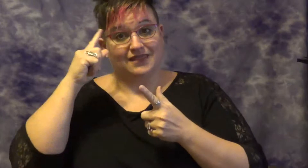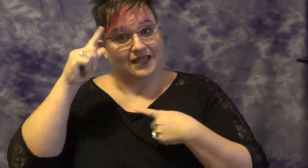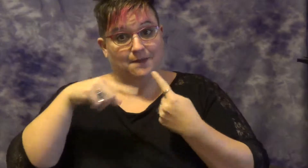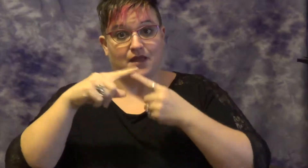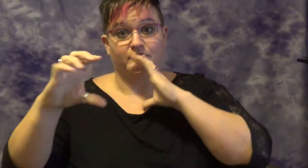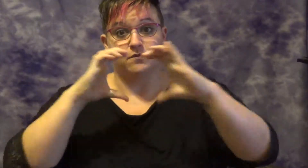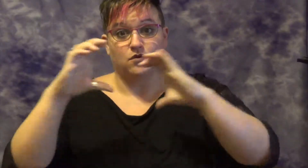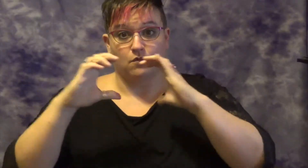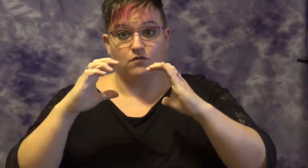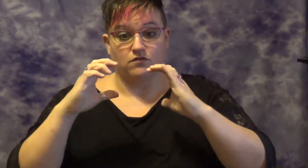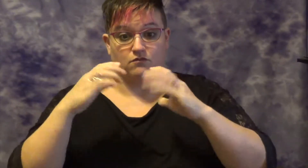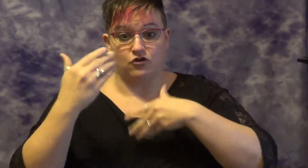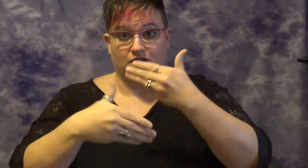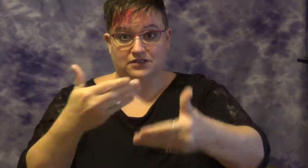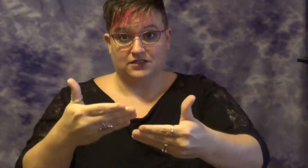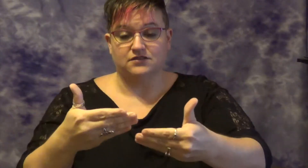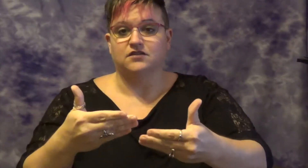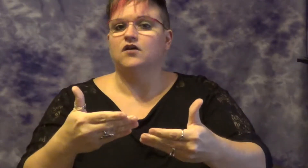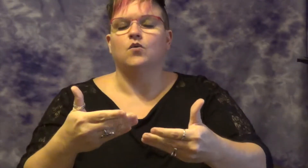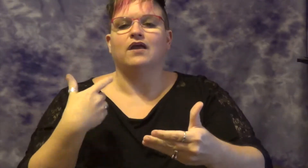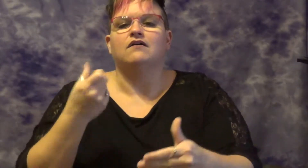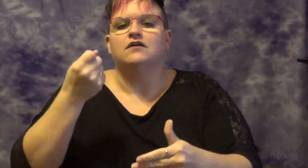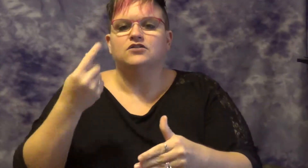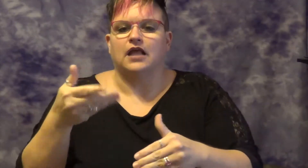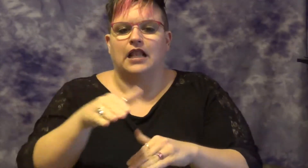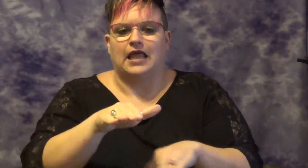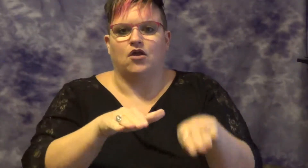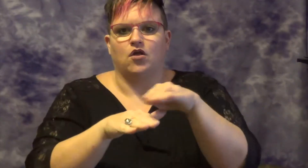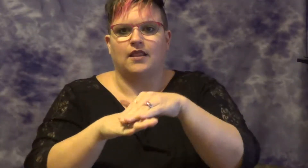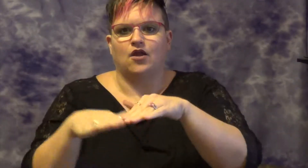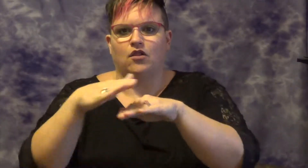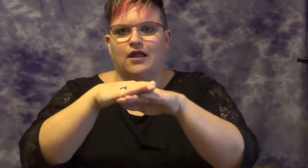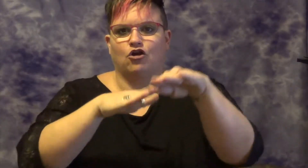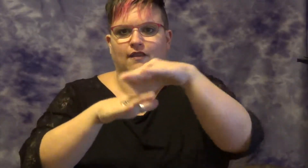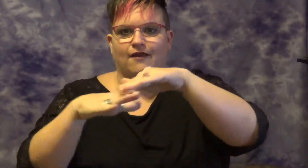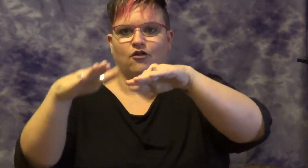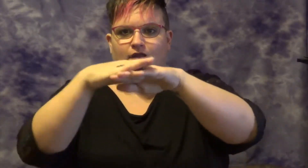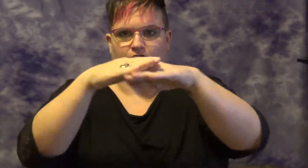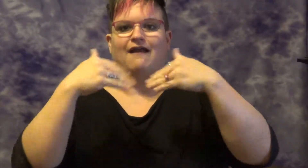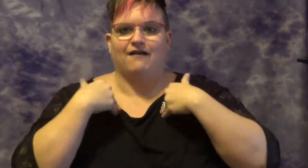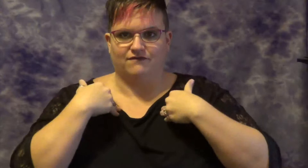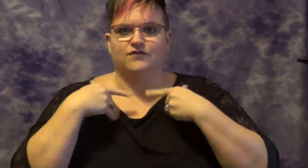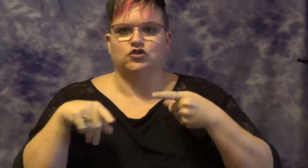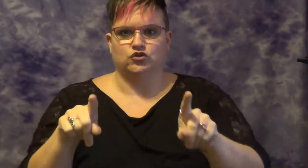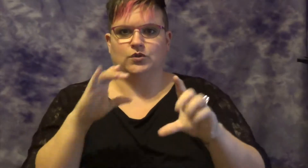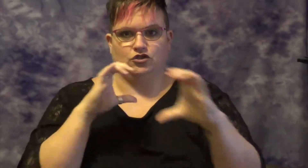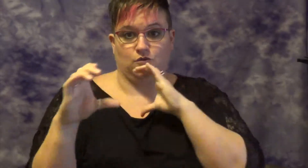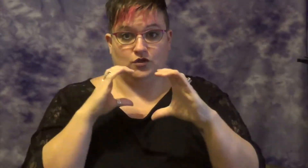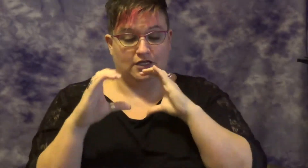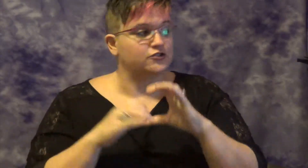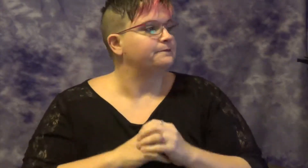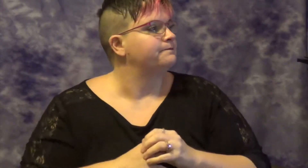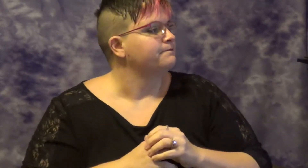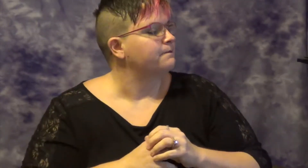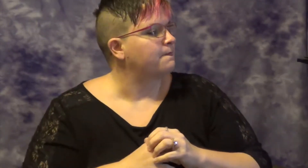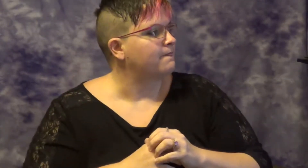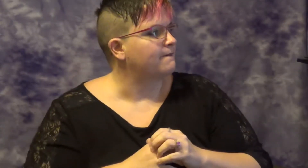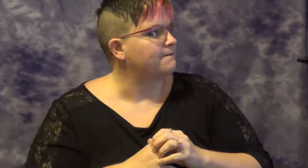those prerequisites to us as an interpreter to be an effective interpreter, but then we also have to think about communication and the layers that